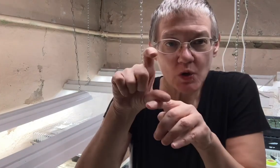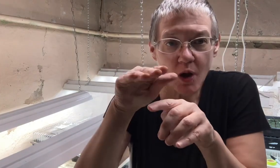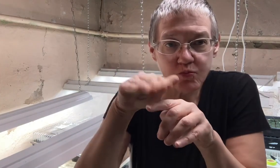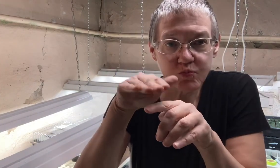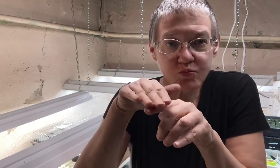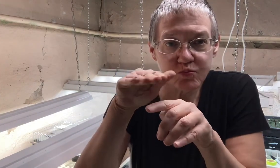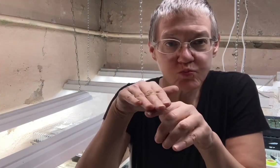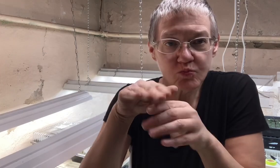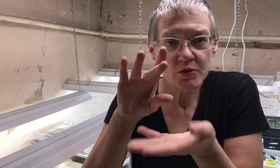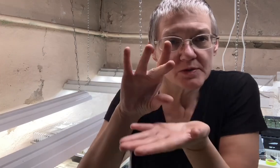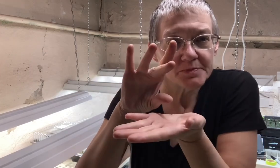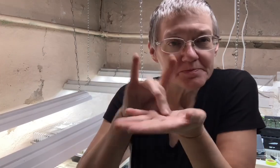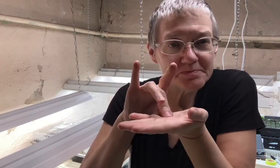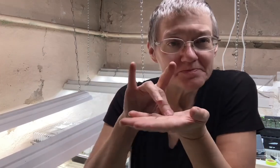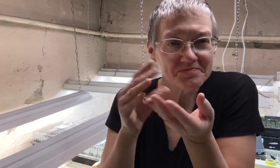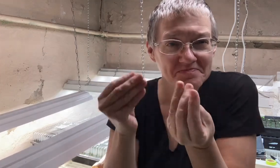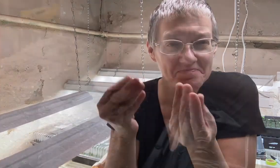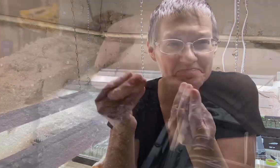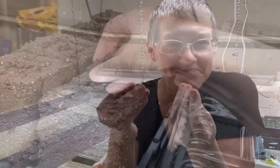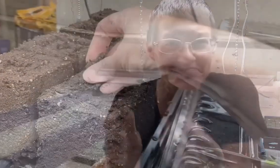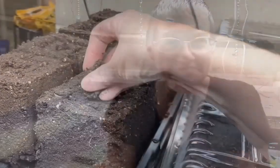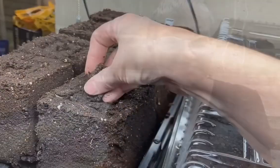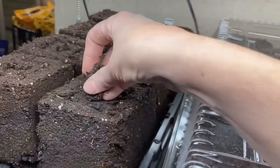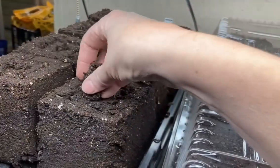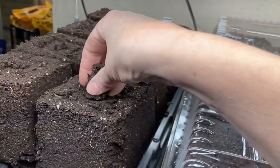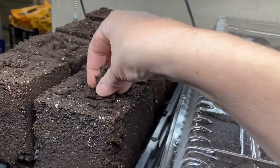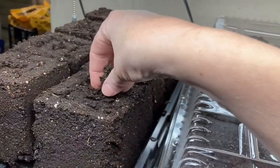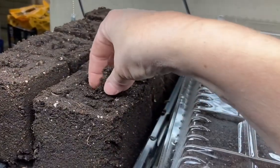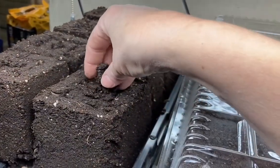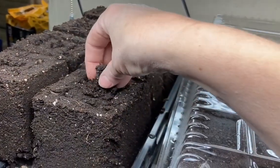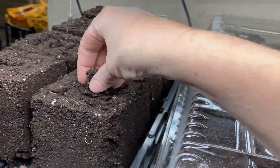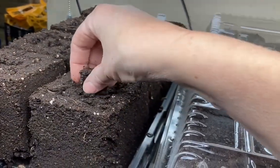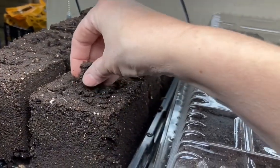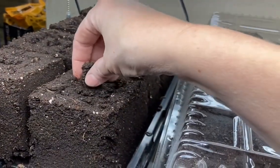just simply put some soil on top and make sure it has contact to hold in the moisture.